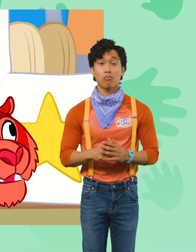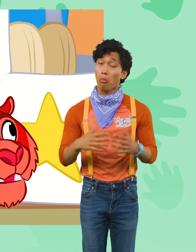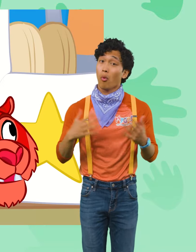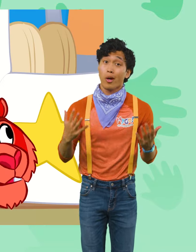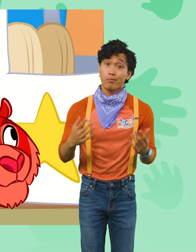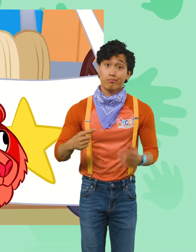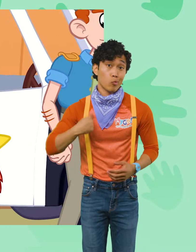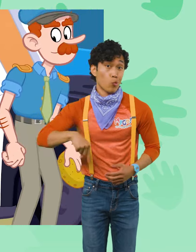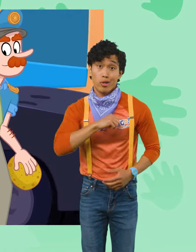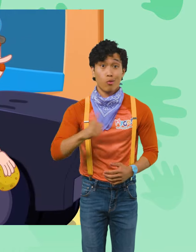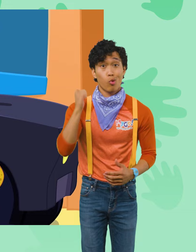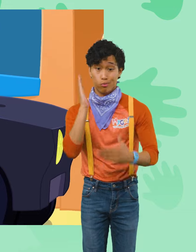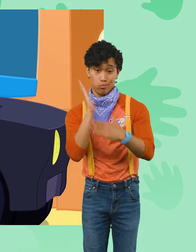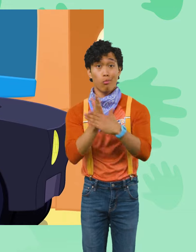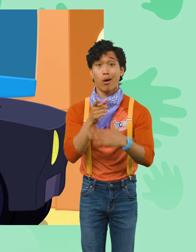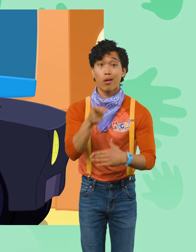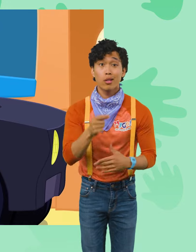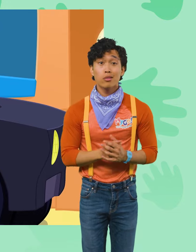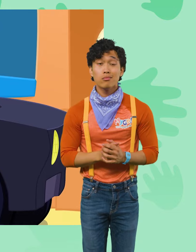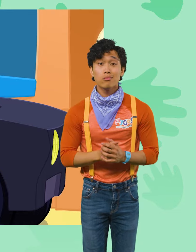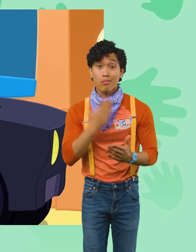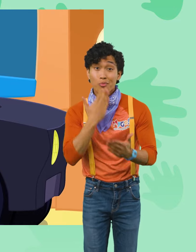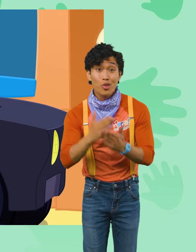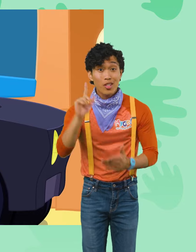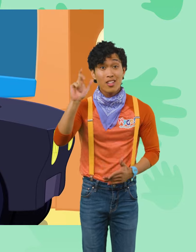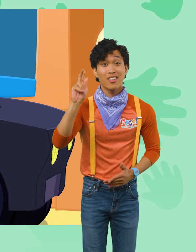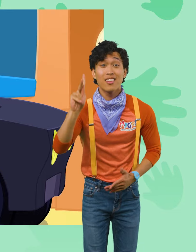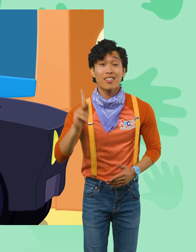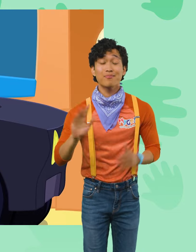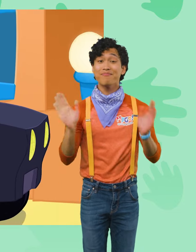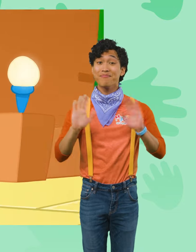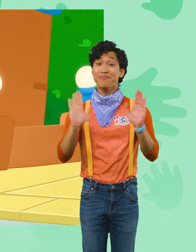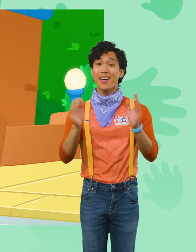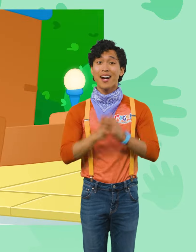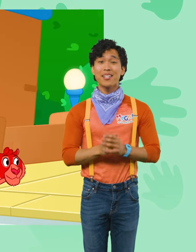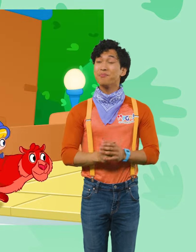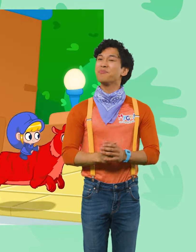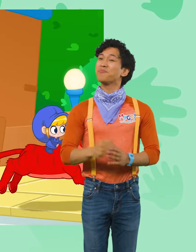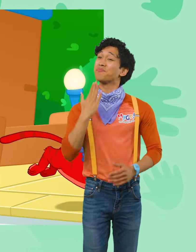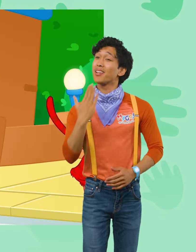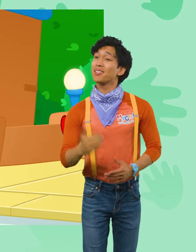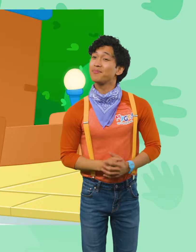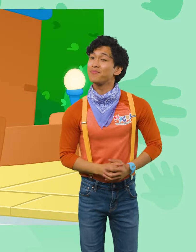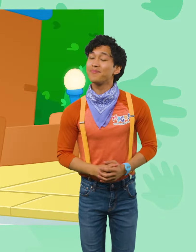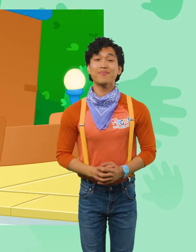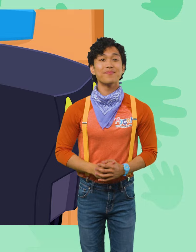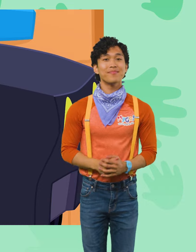Well, then we won't keep you. Good luck. Bye-bye. Thanks, guys.